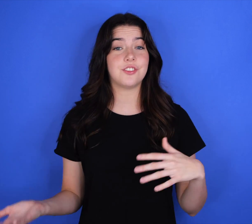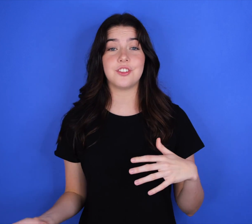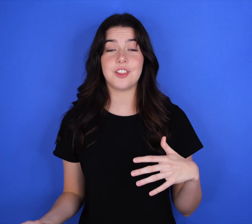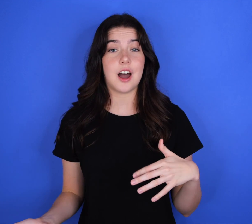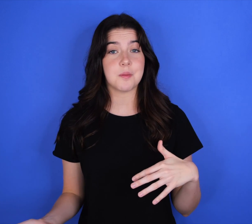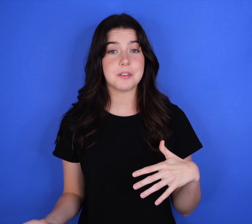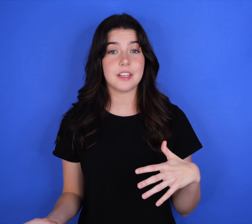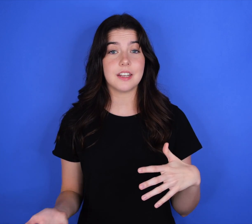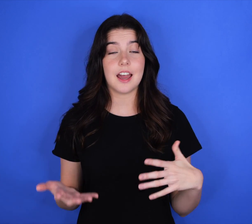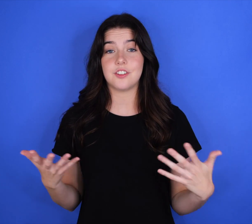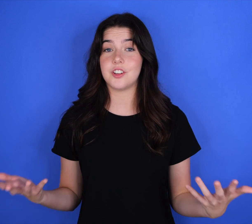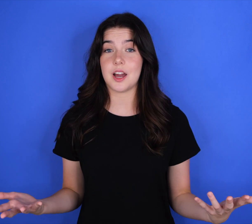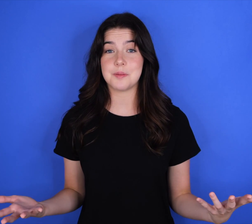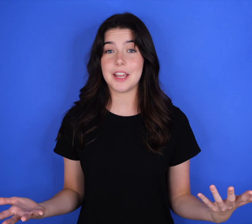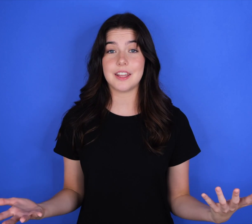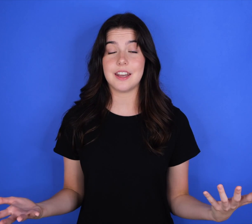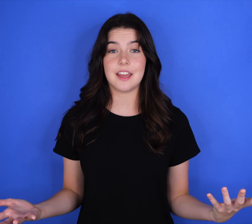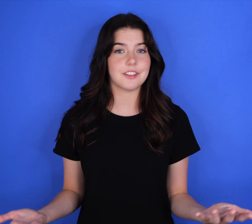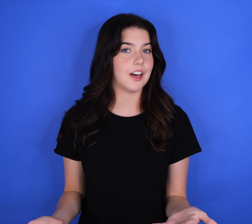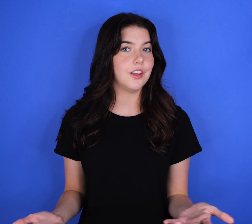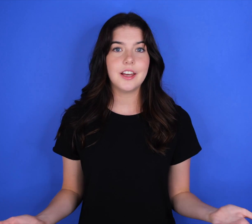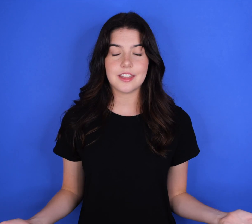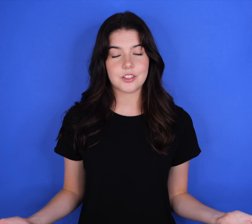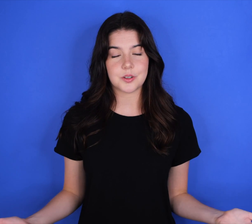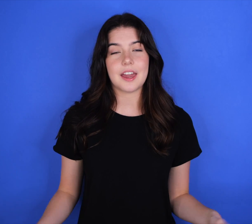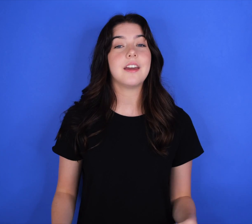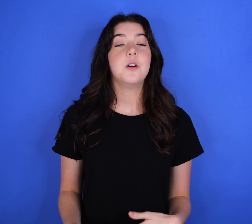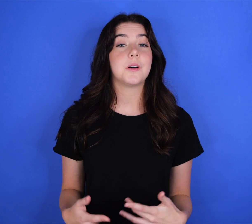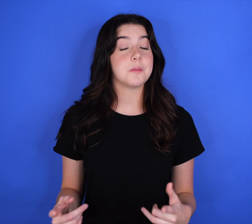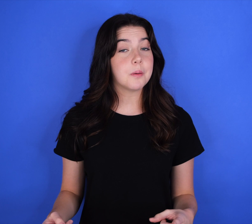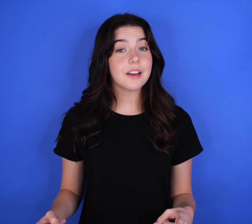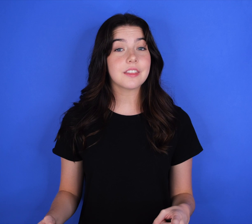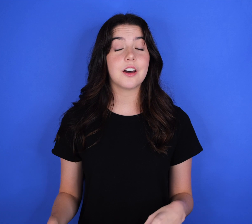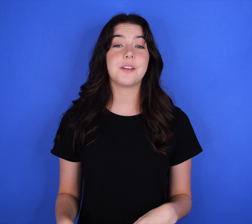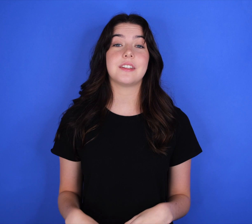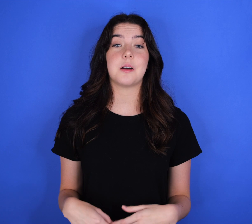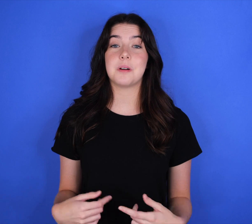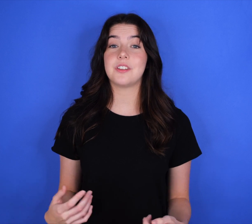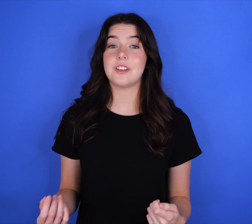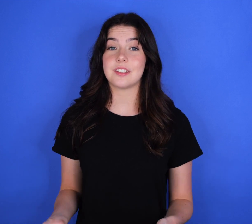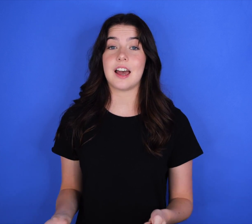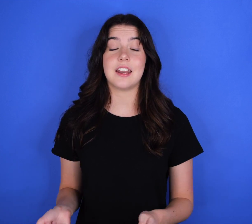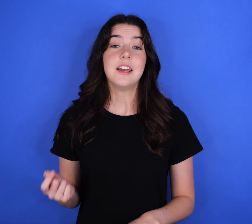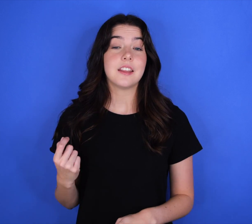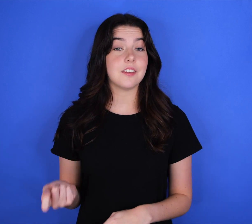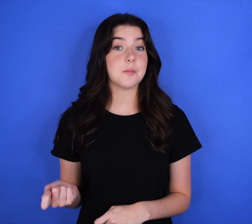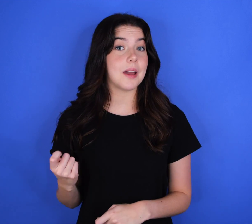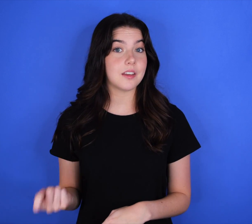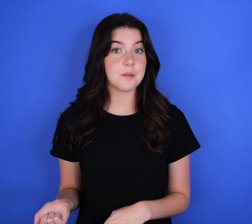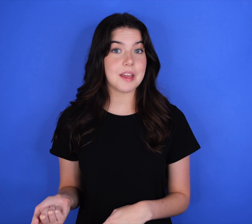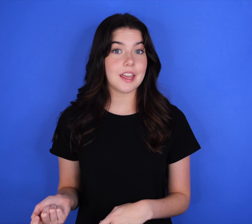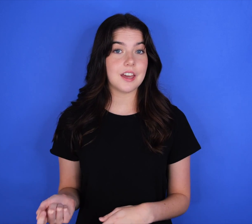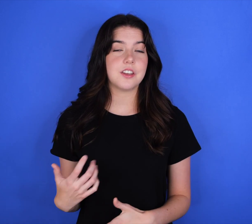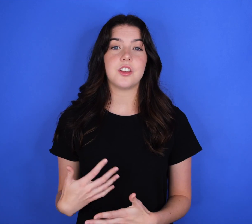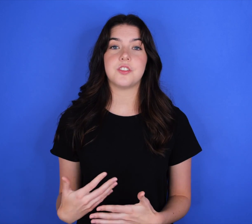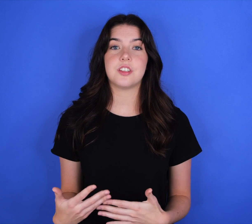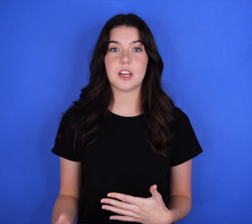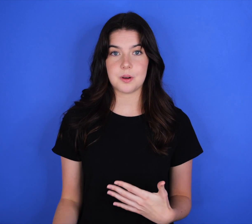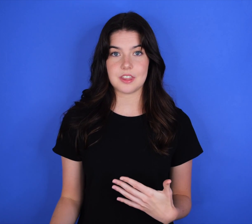the opposite as your dominant hand in ASL, that's okay. What's important though is that once you decide this is my dominant hand, you stick with it.